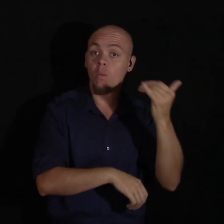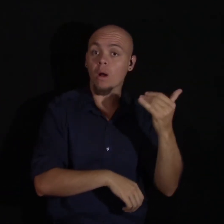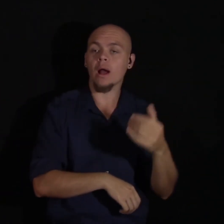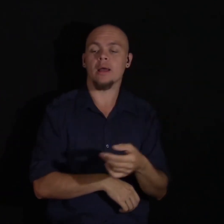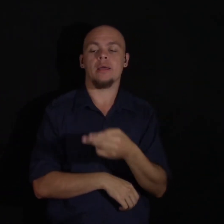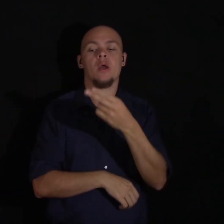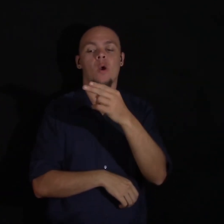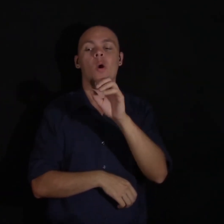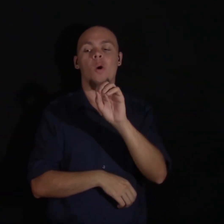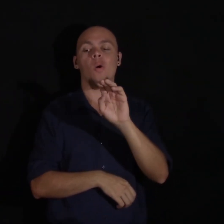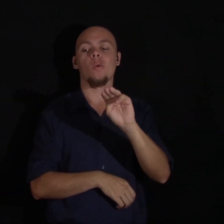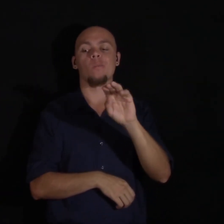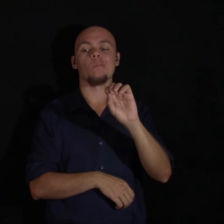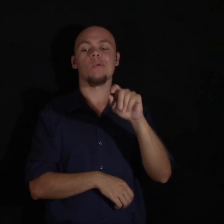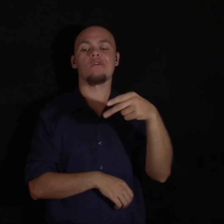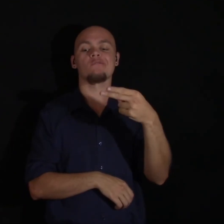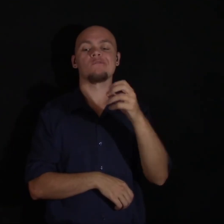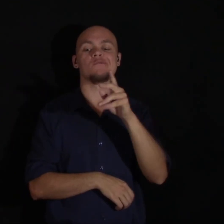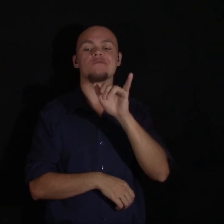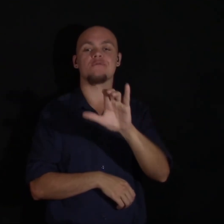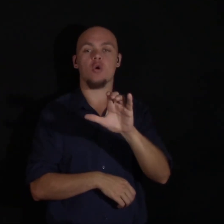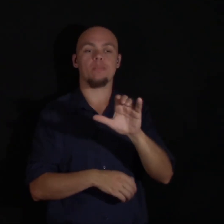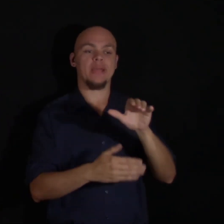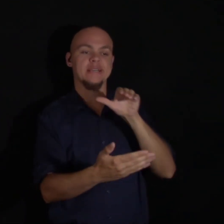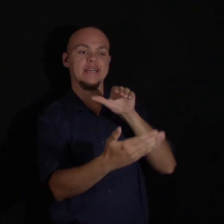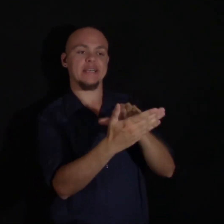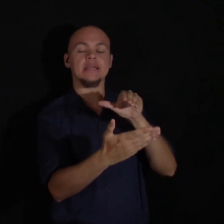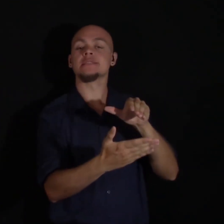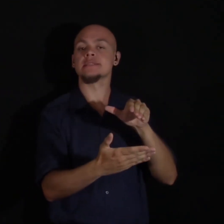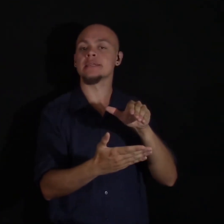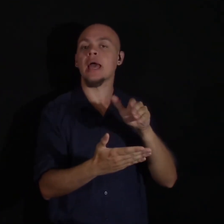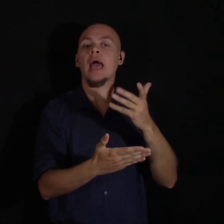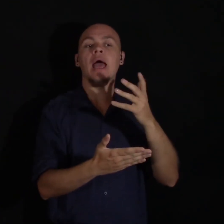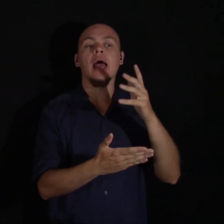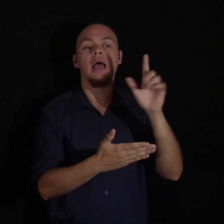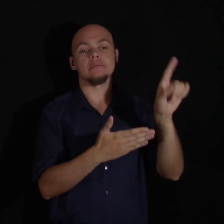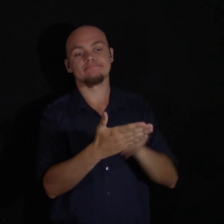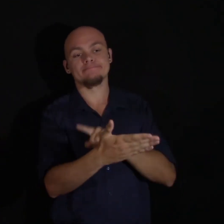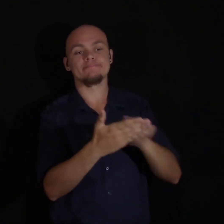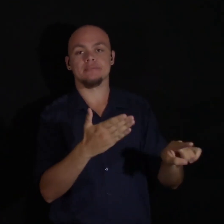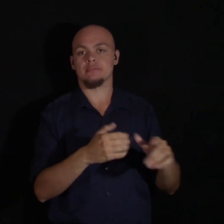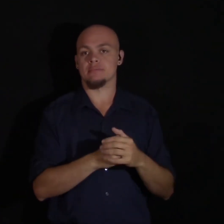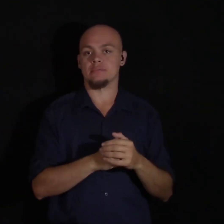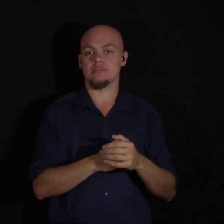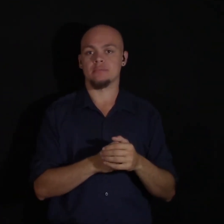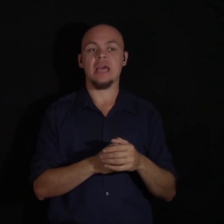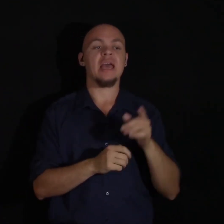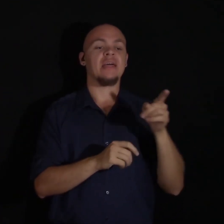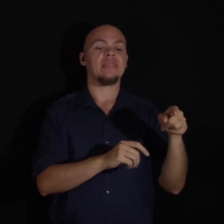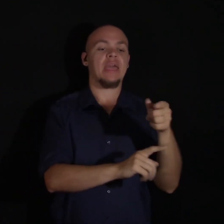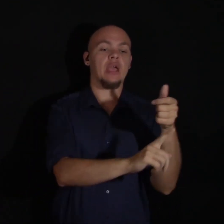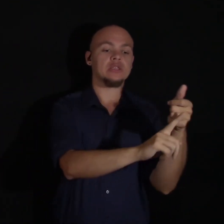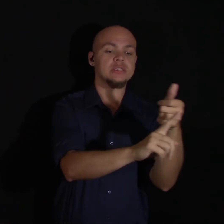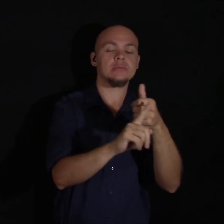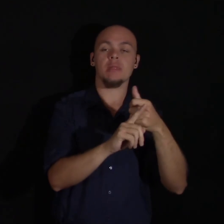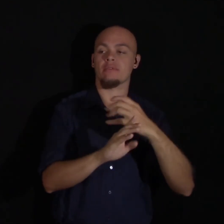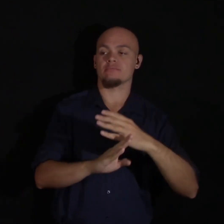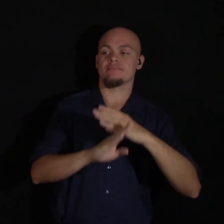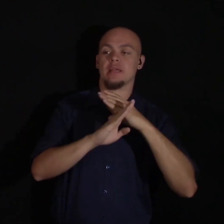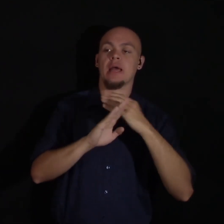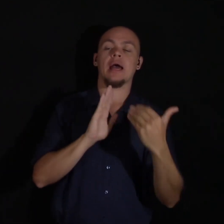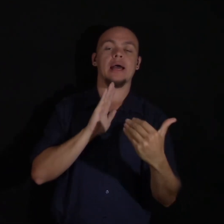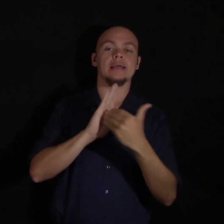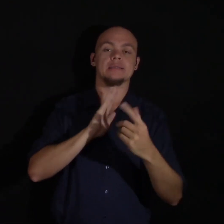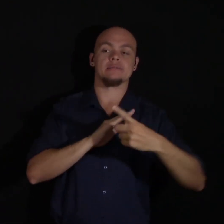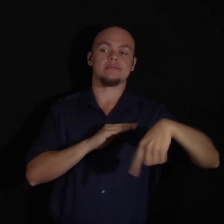and repression. They are a self-defense mechanism against homophobia, biphobia, and